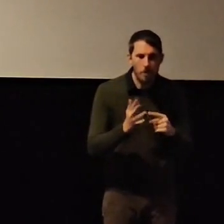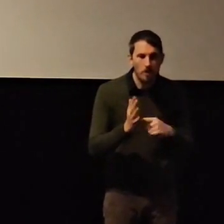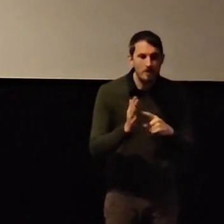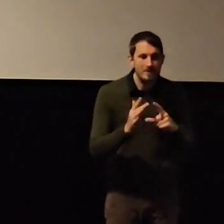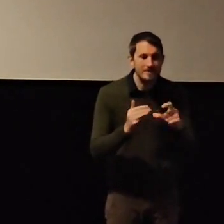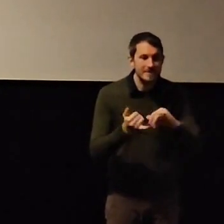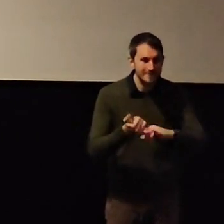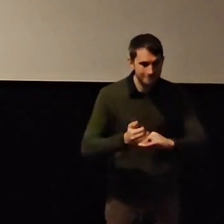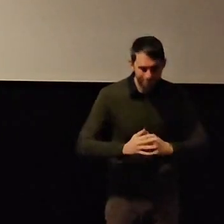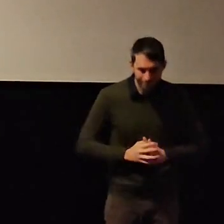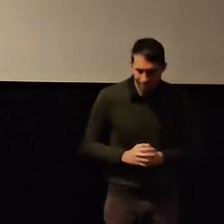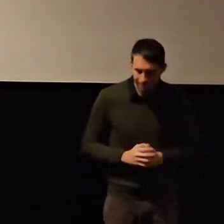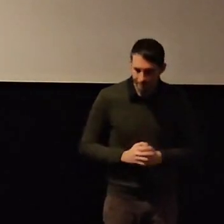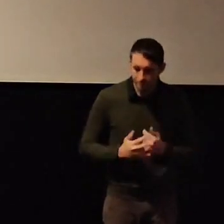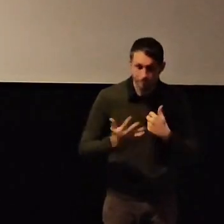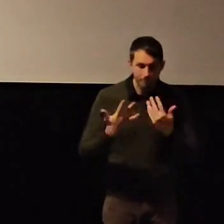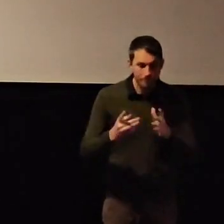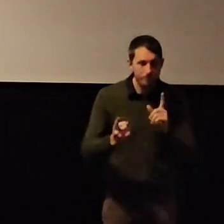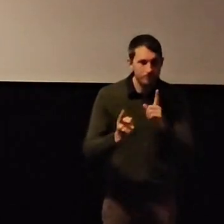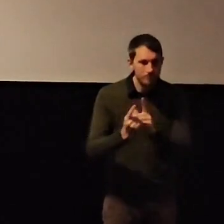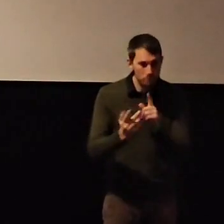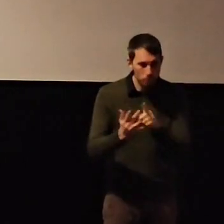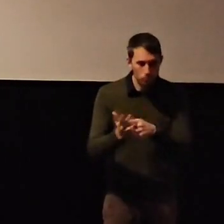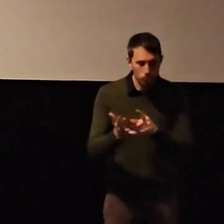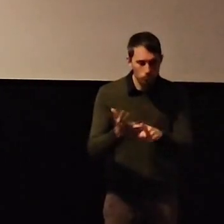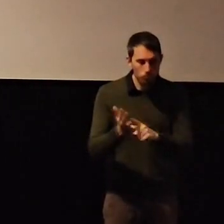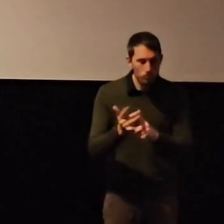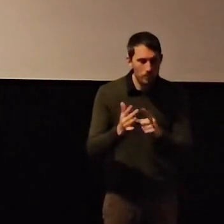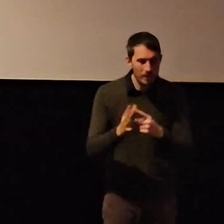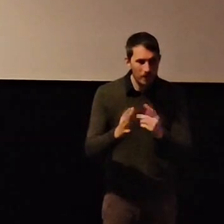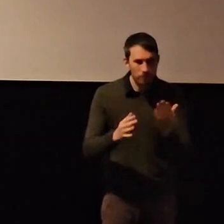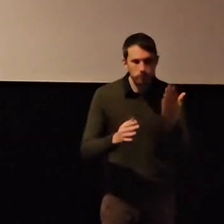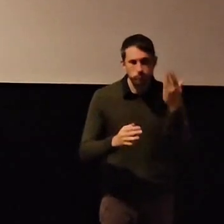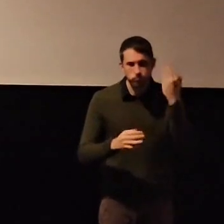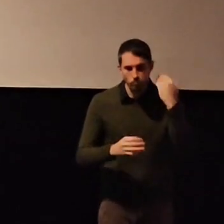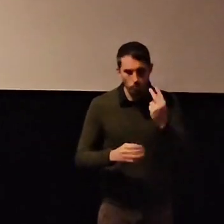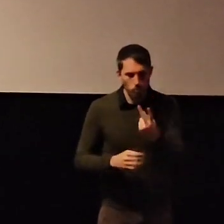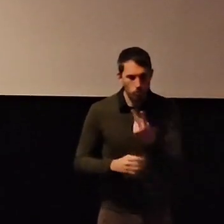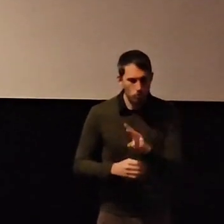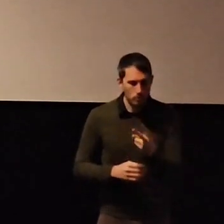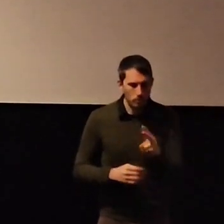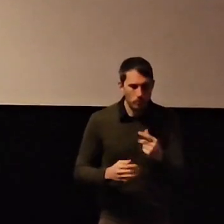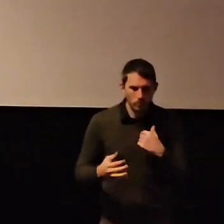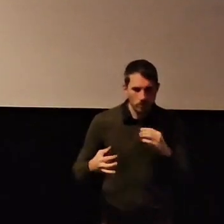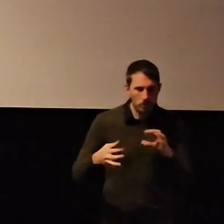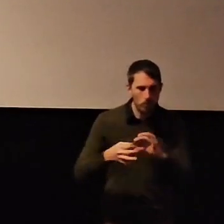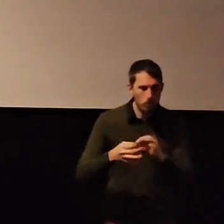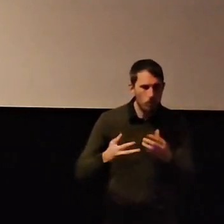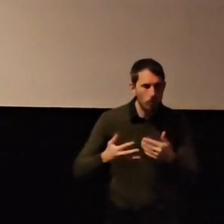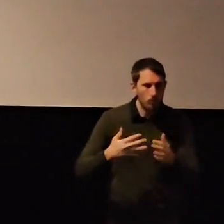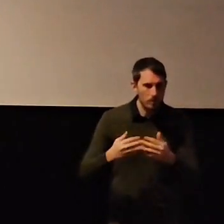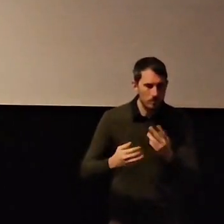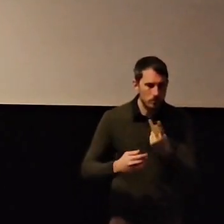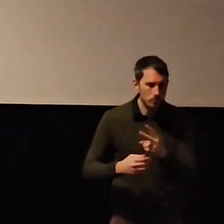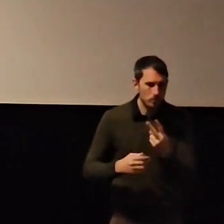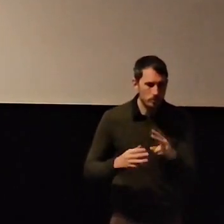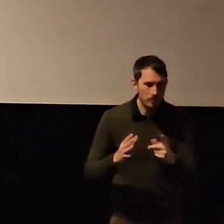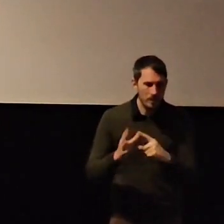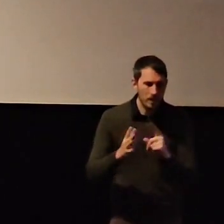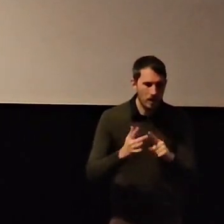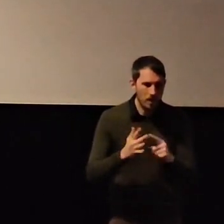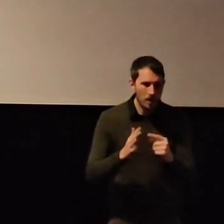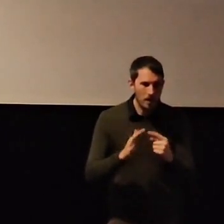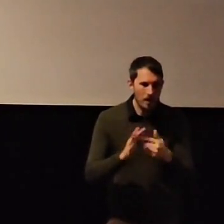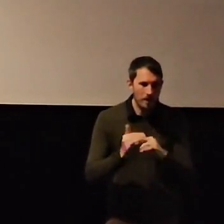in 2020 when we co-organized the 2020 version of the AI Ethics